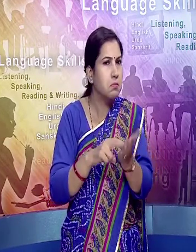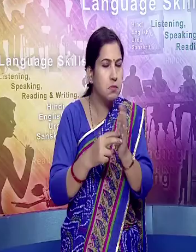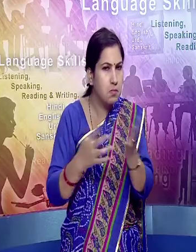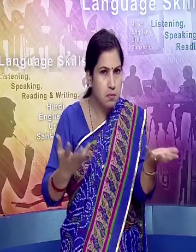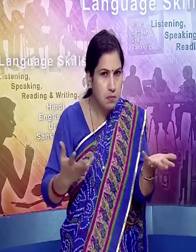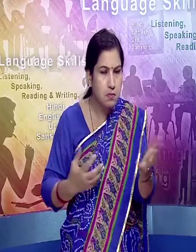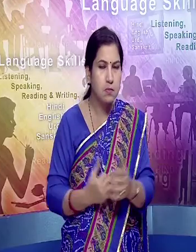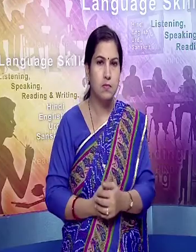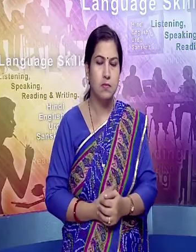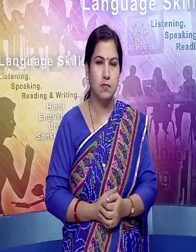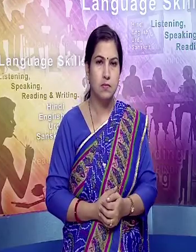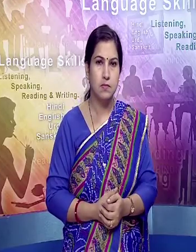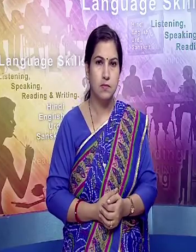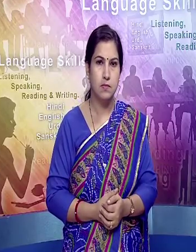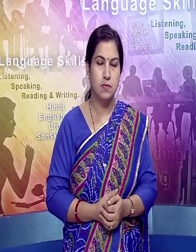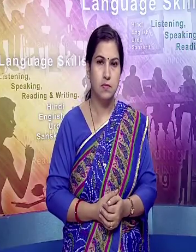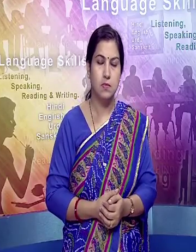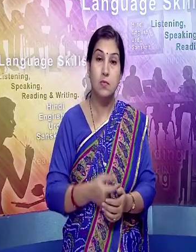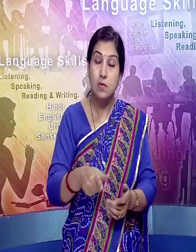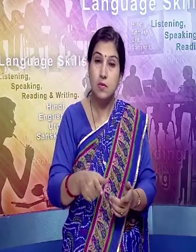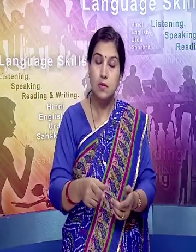What is nutrition? Nutrition is not a food.